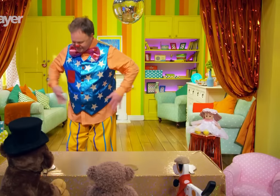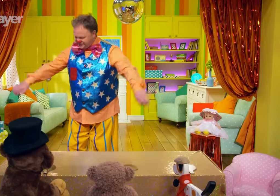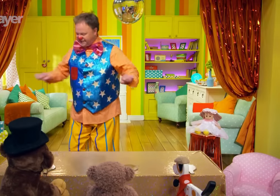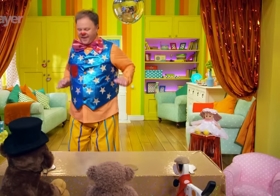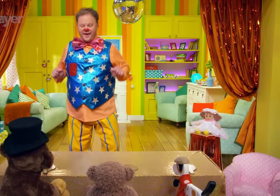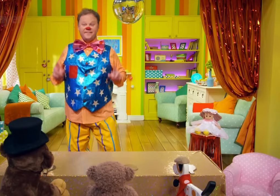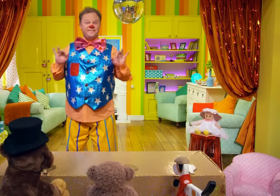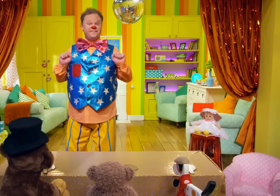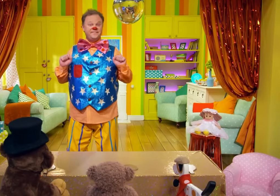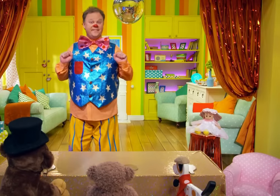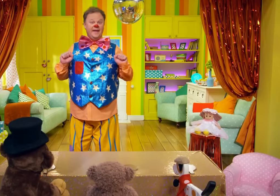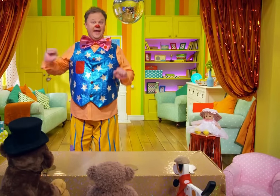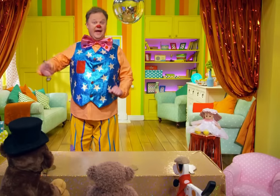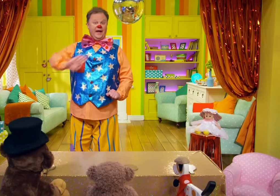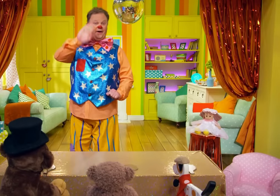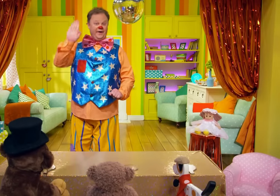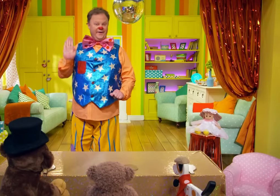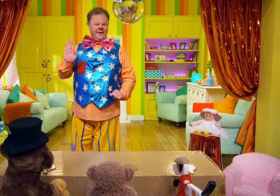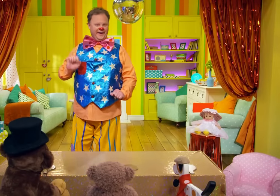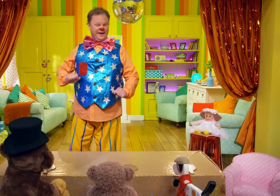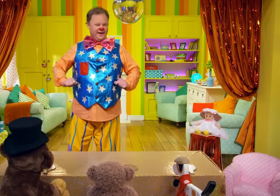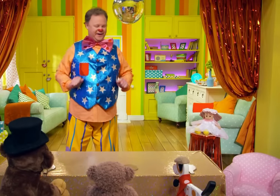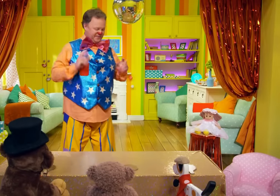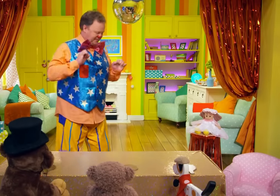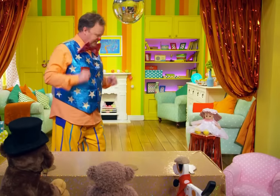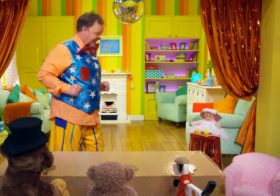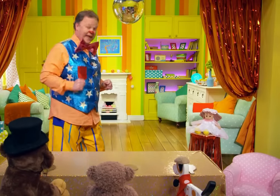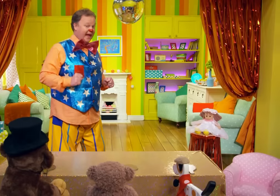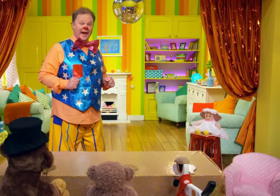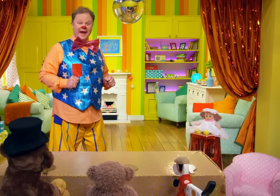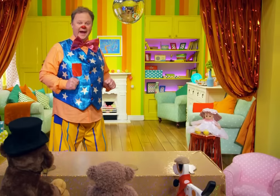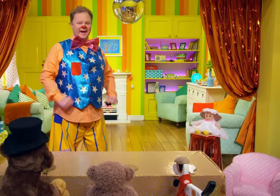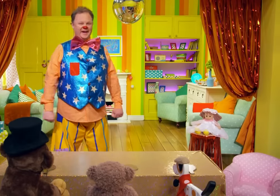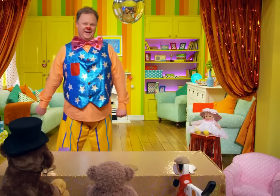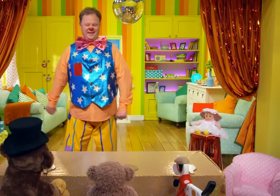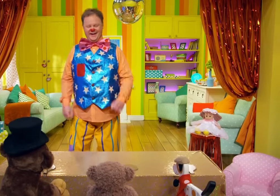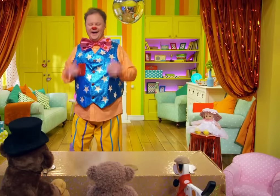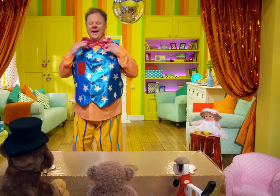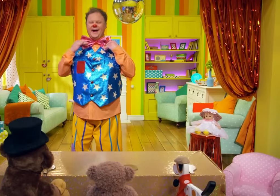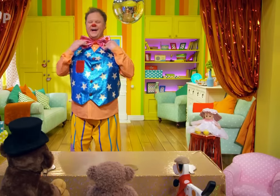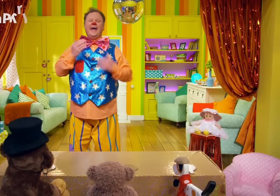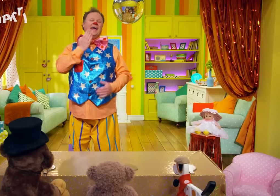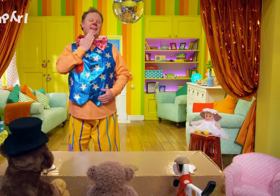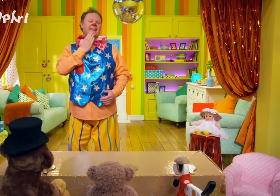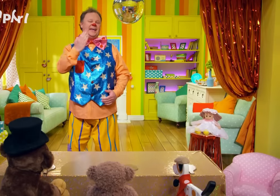Hello, Mr. Tumble. Hello! You look very smart, Mr. Tumble. Thank